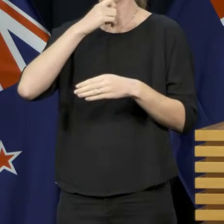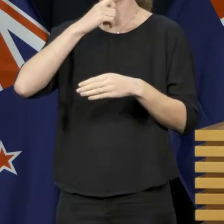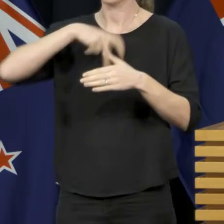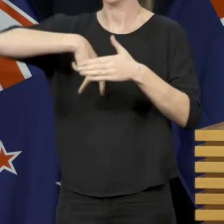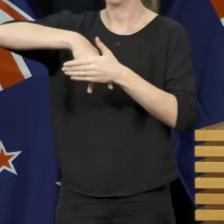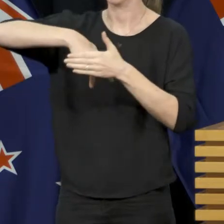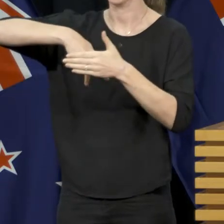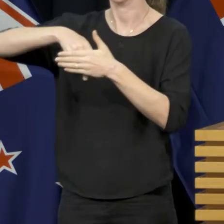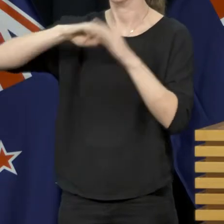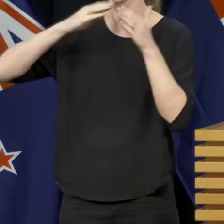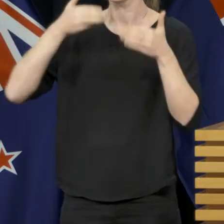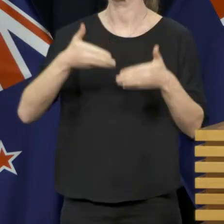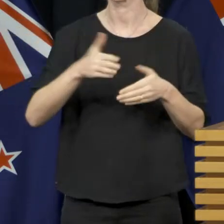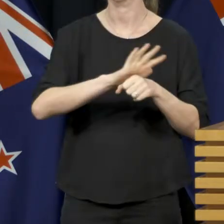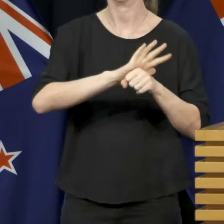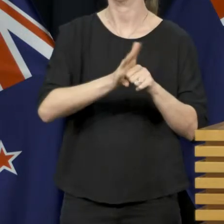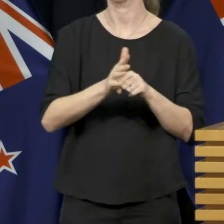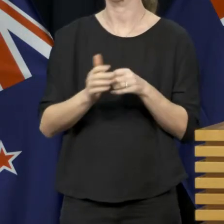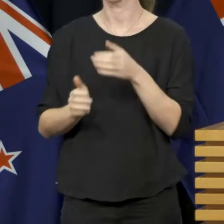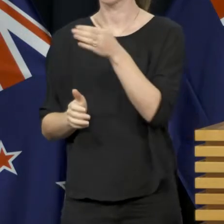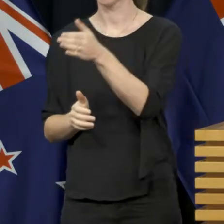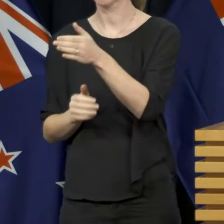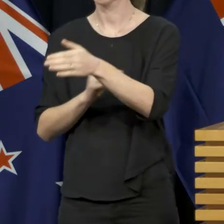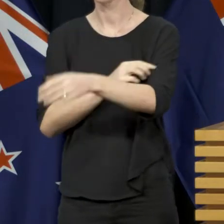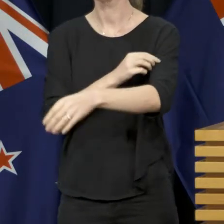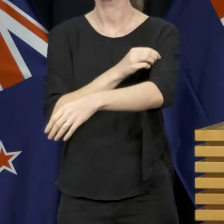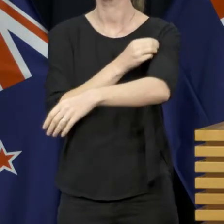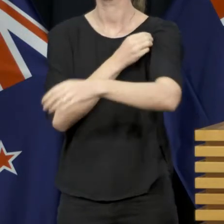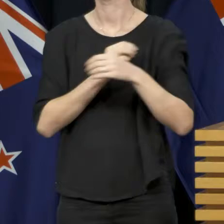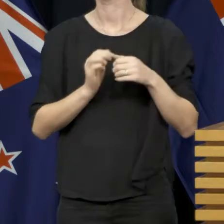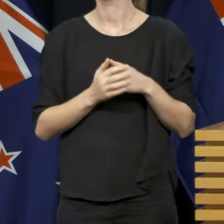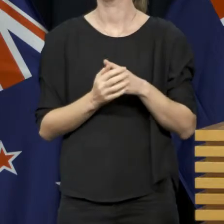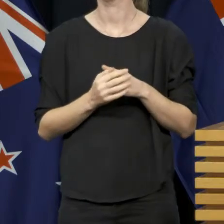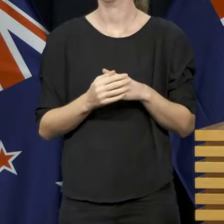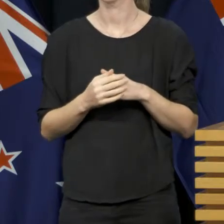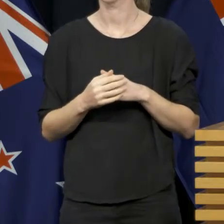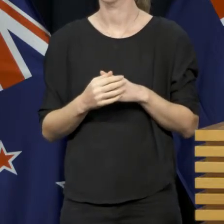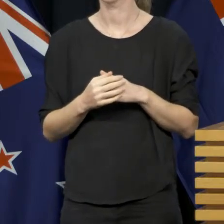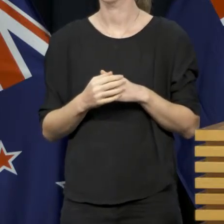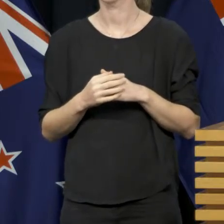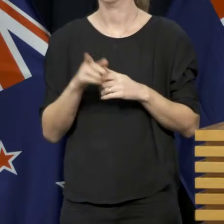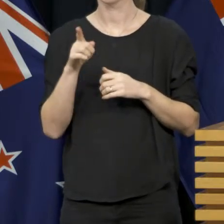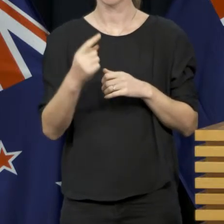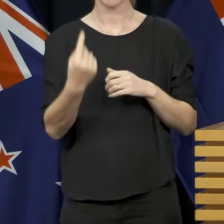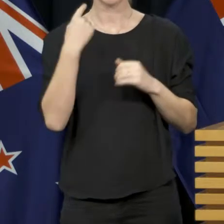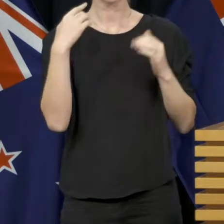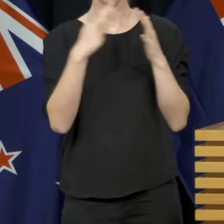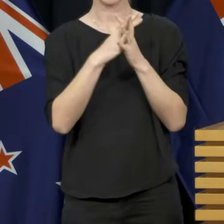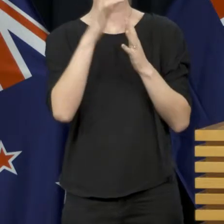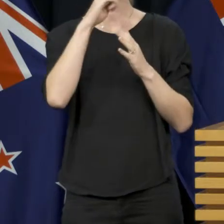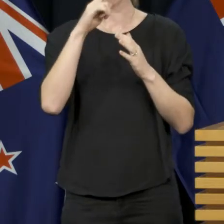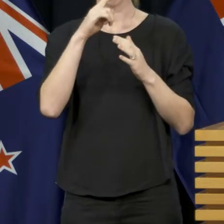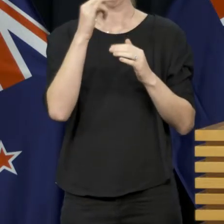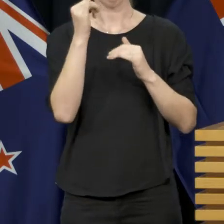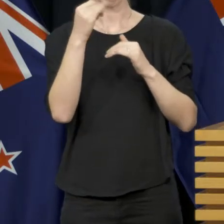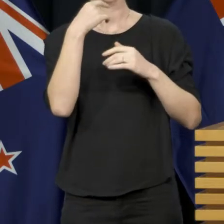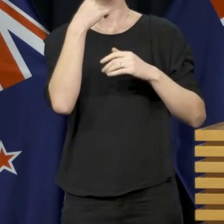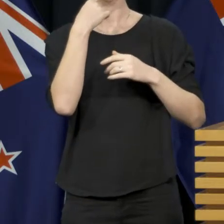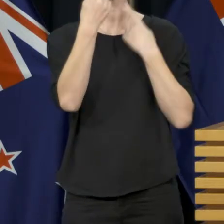response. Do you consider though that because that was quite a large, that in particular was distracting from what was